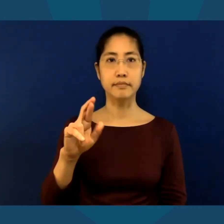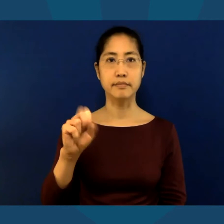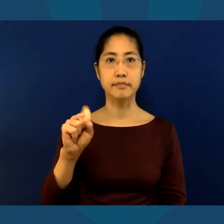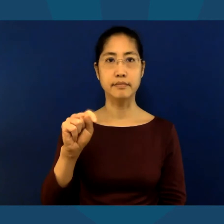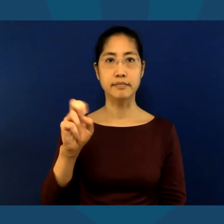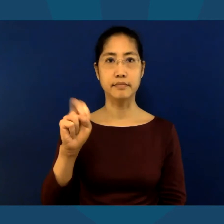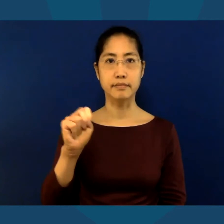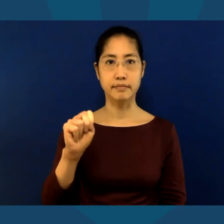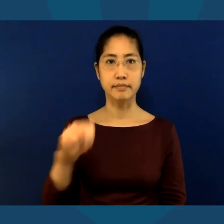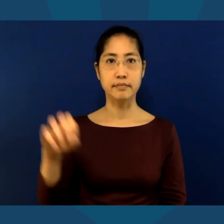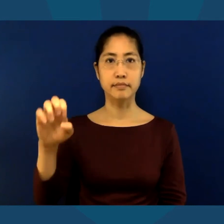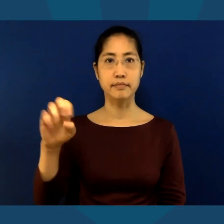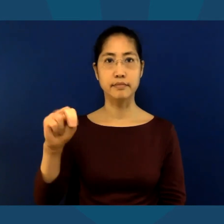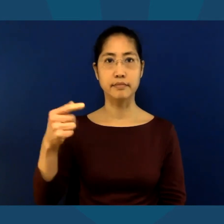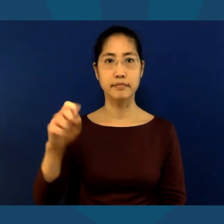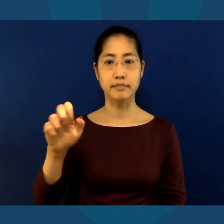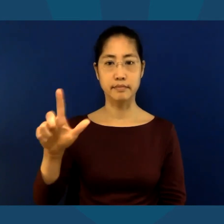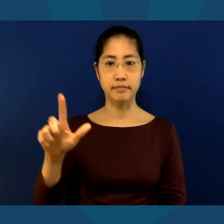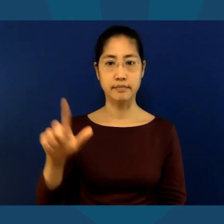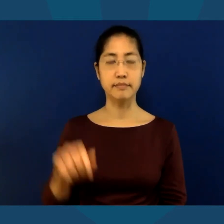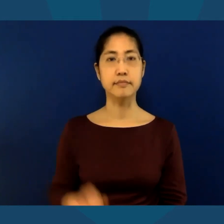Kirsten Engel.